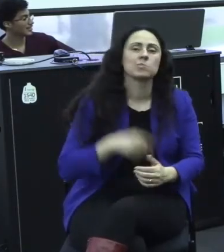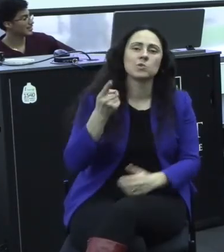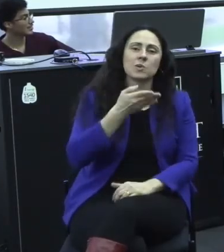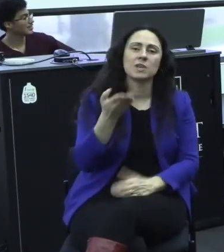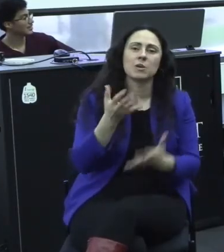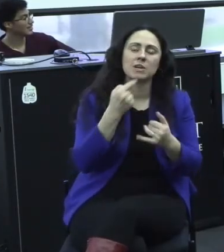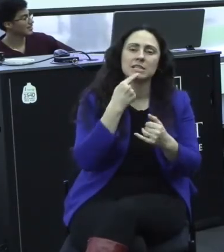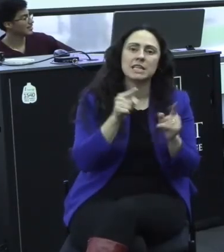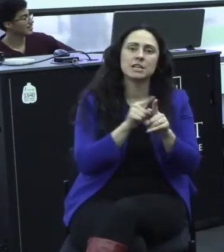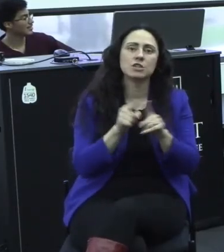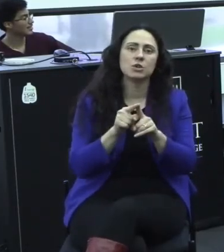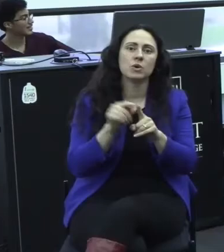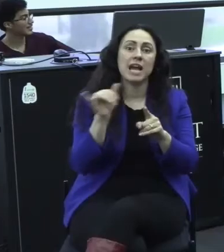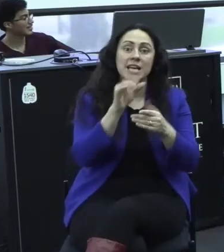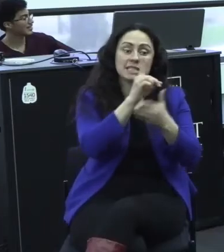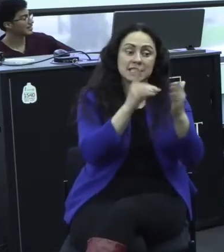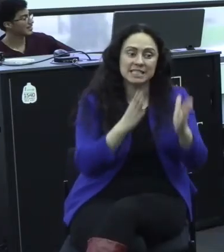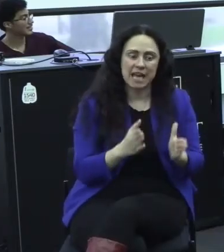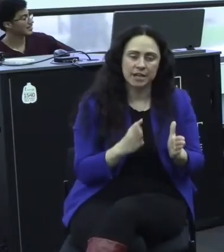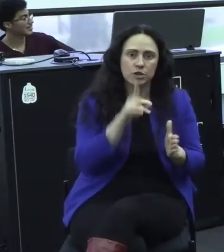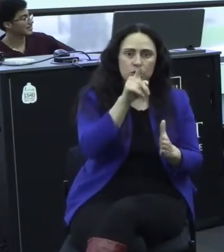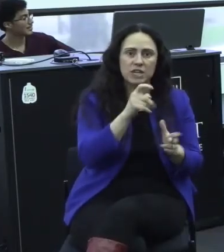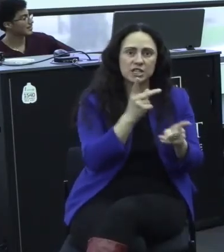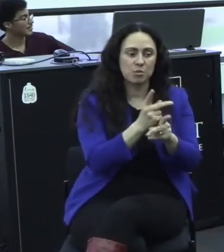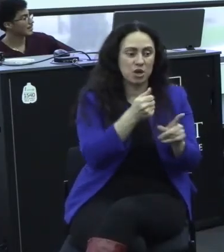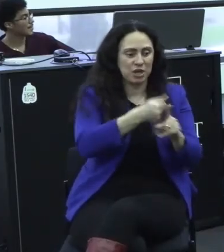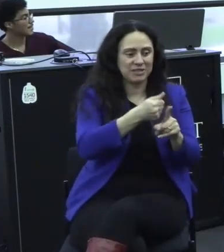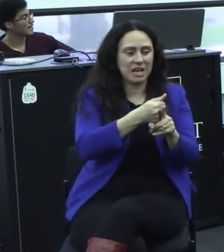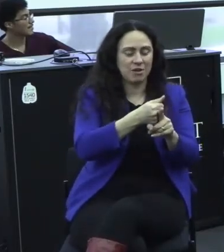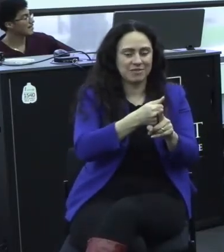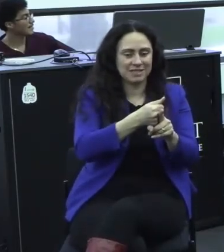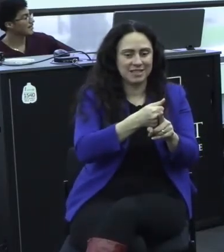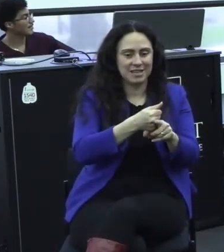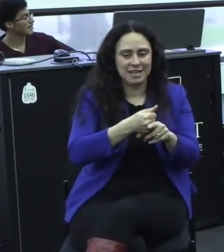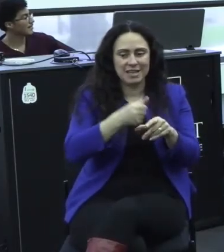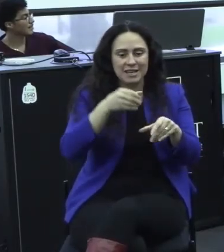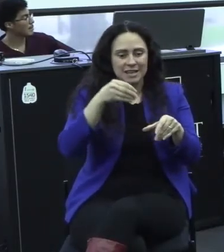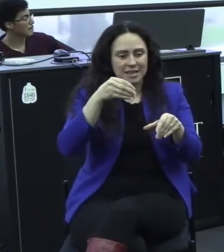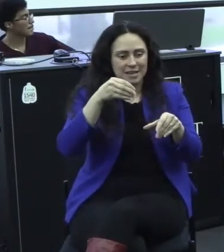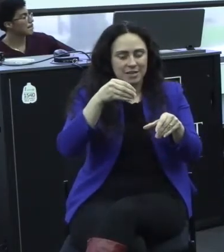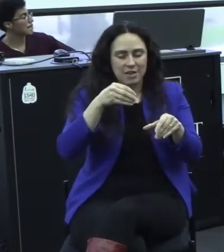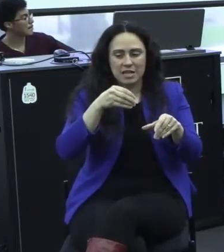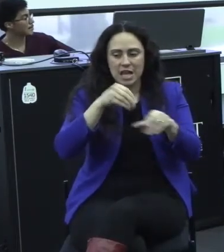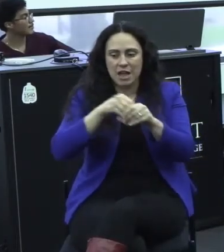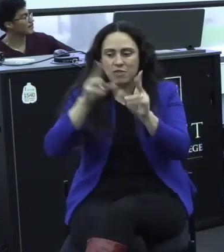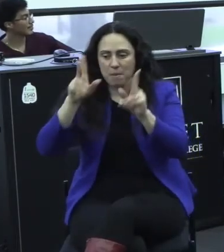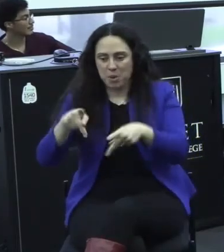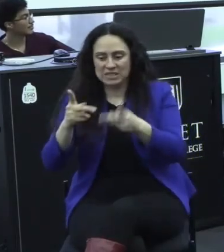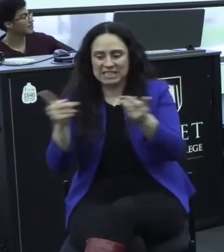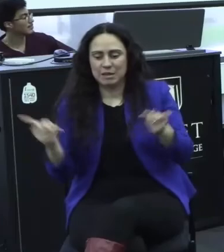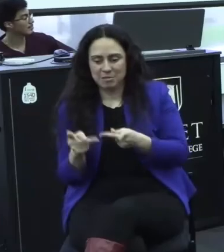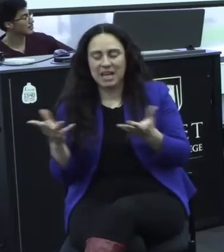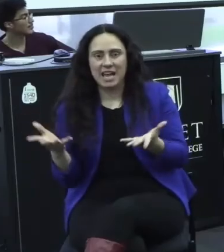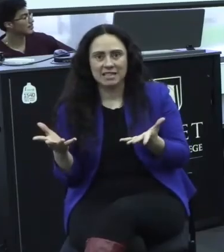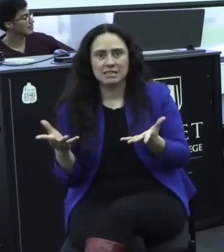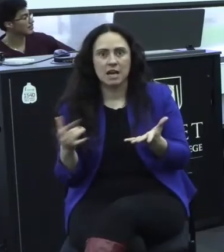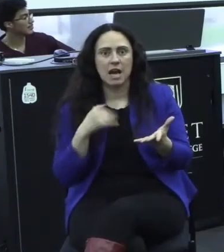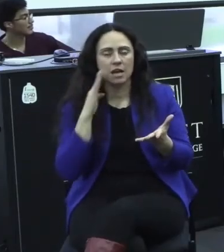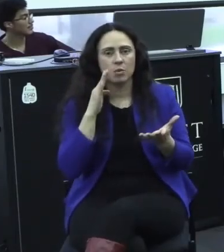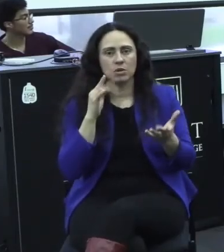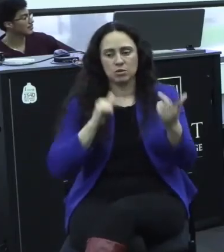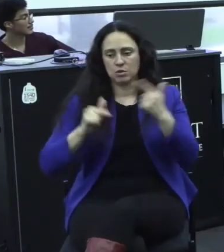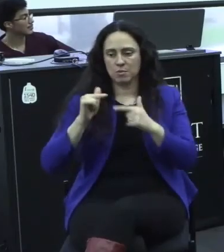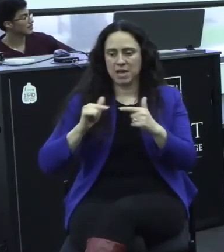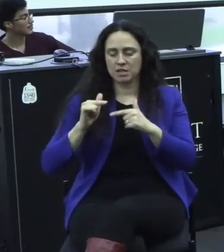as designers, you need to put yourselves in the shoes of the disability. So, I mean, I'm going to go back to you.